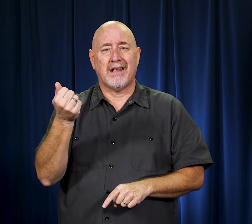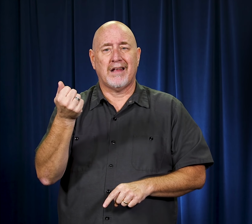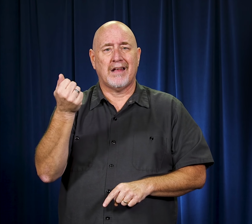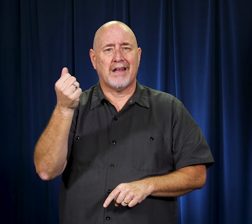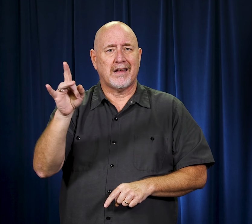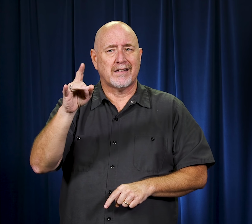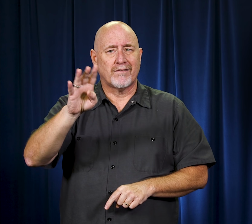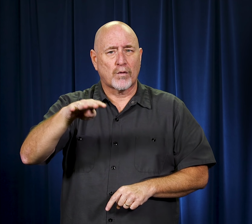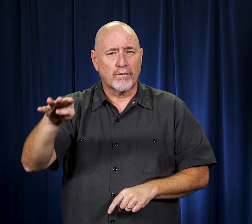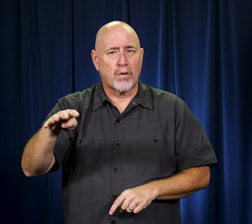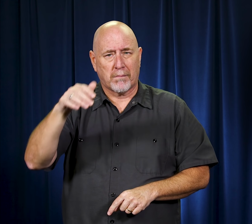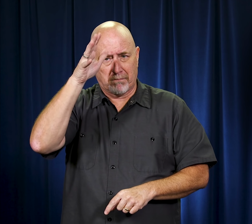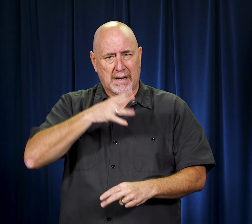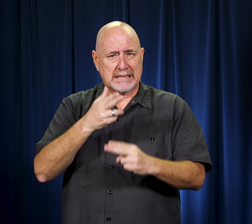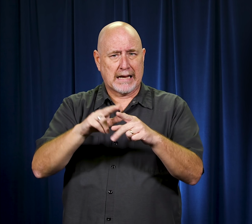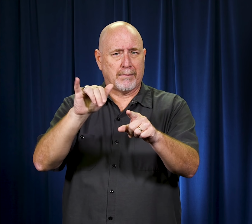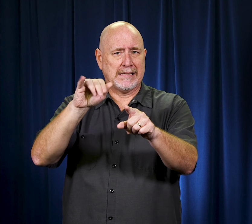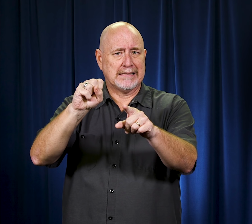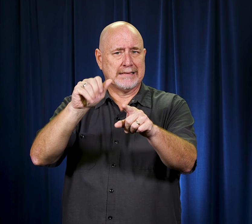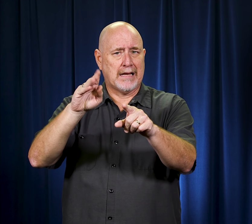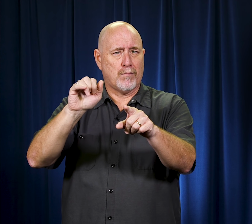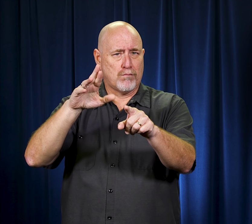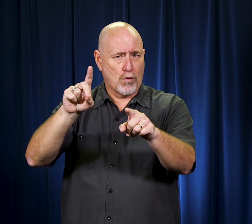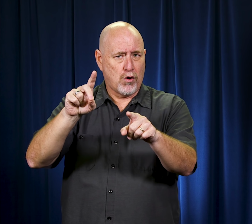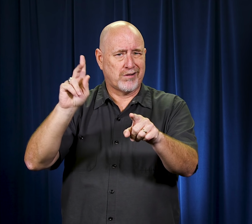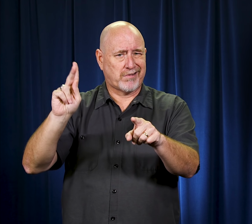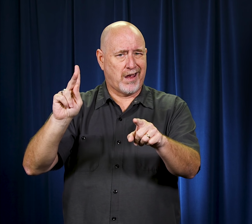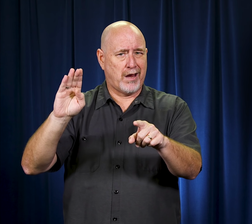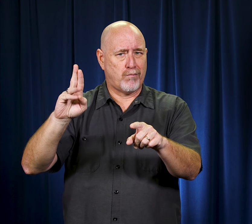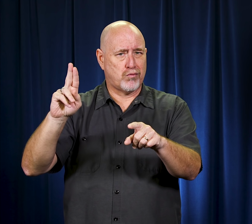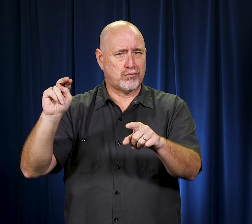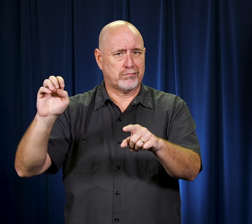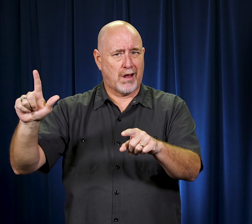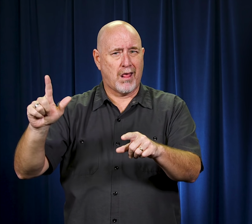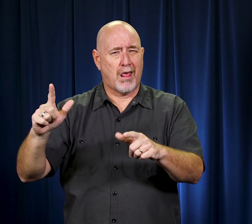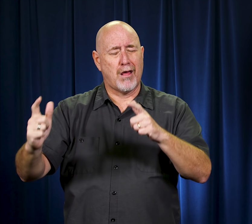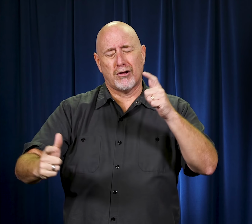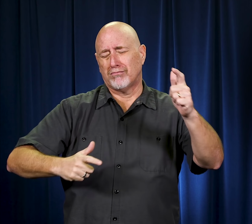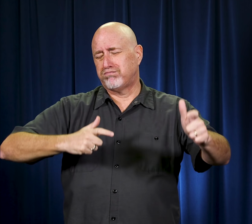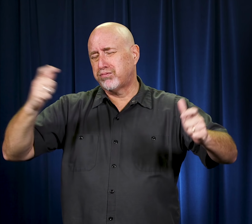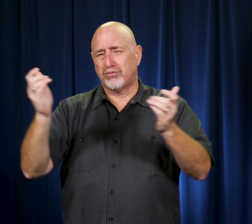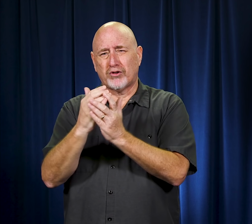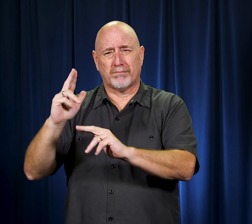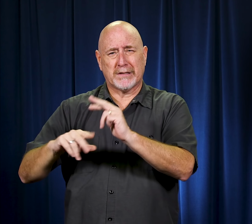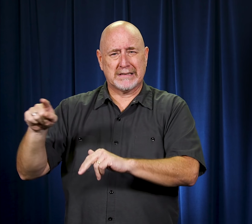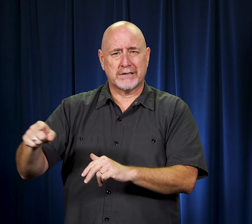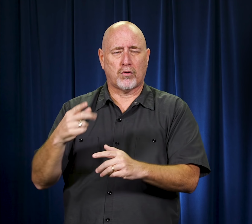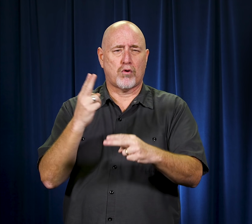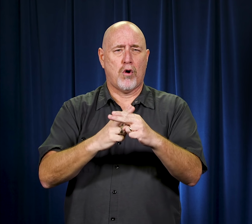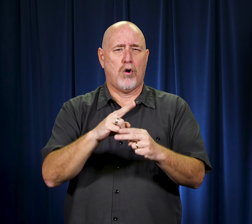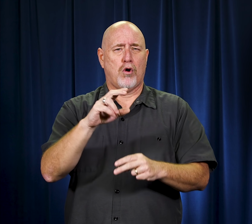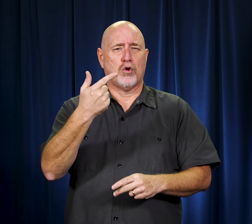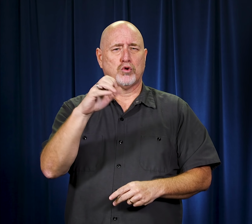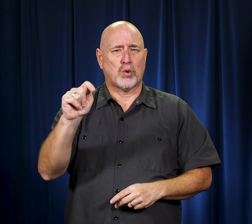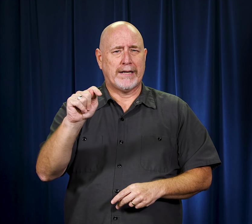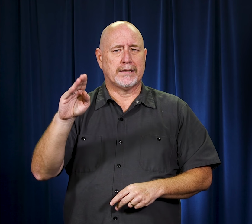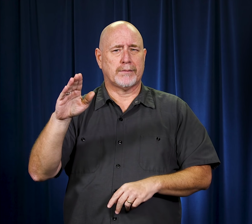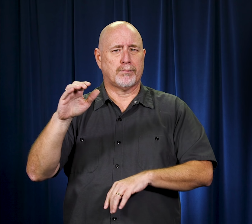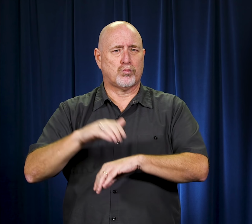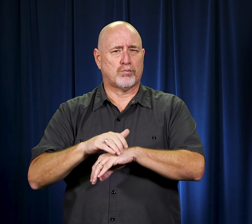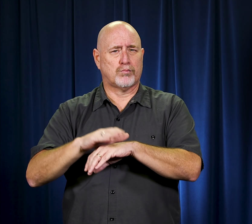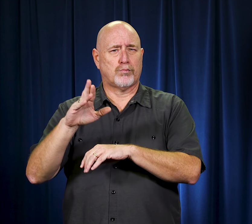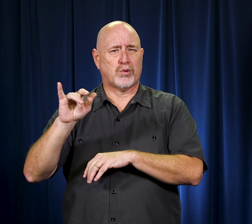man named Isambard K. Brunel built a huge ship called the Great Britain, and he used a